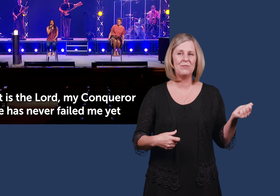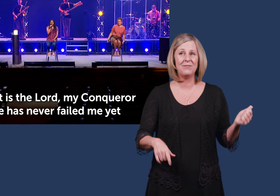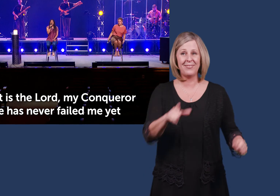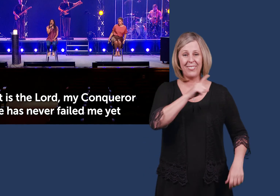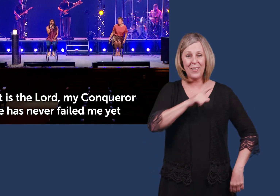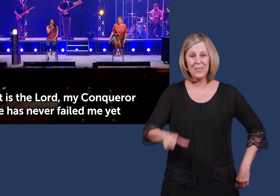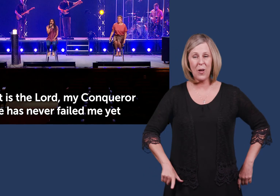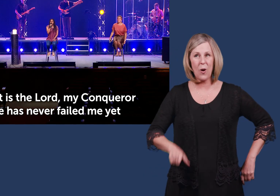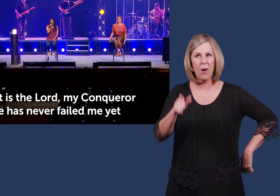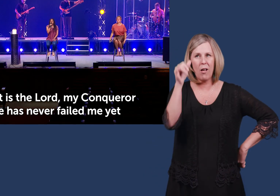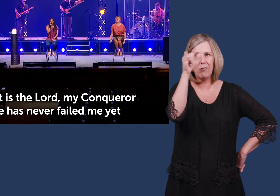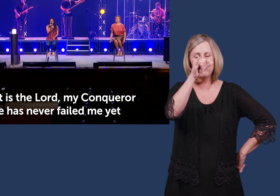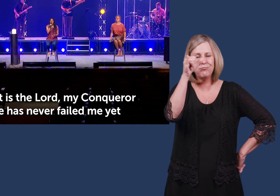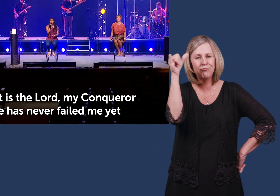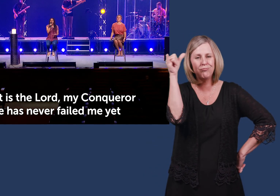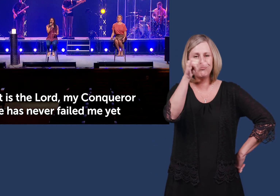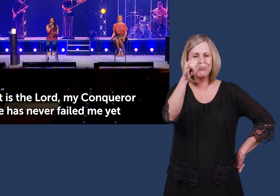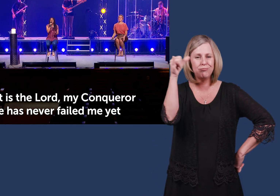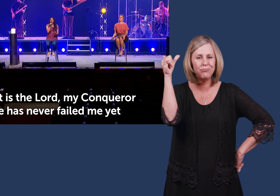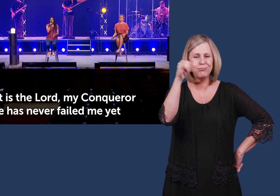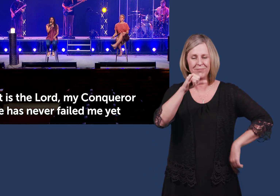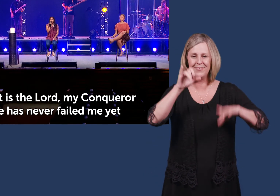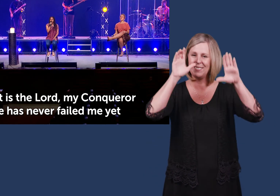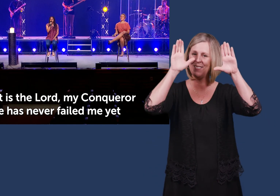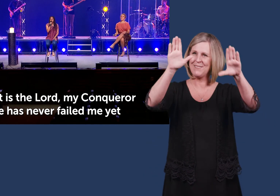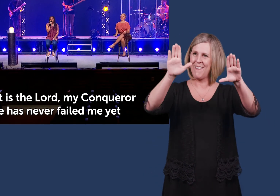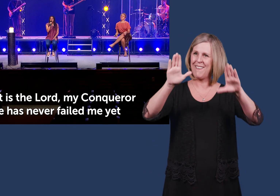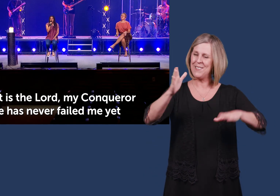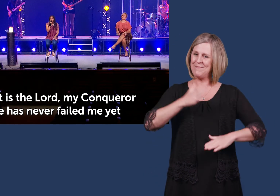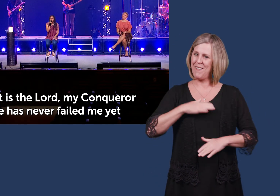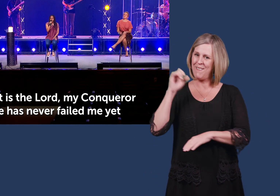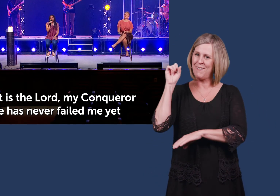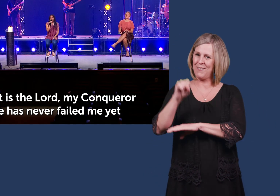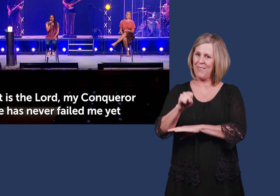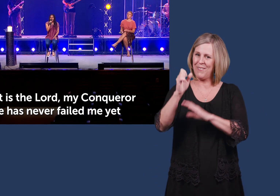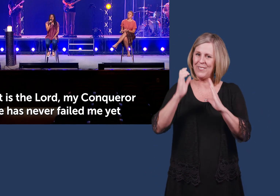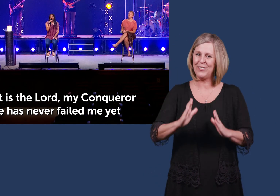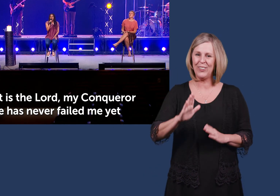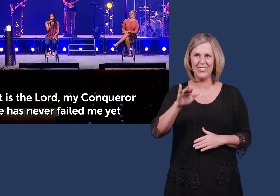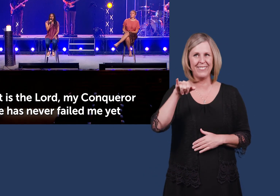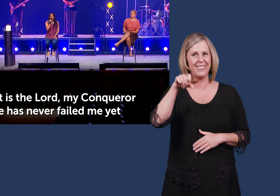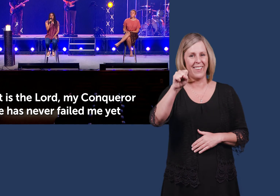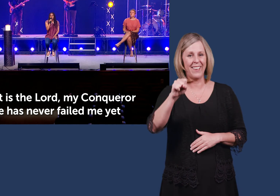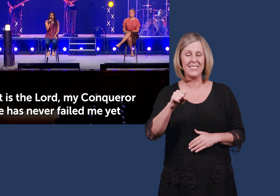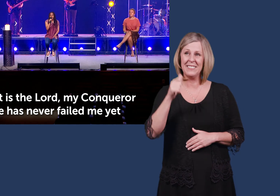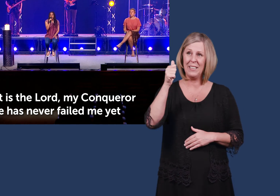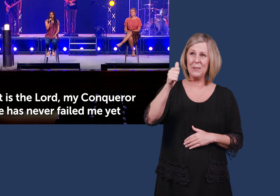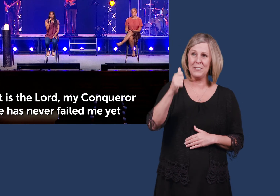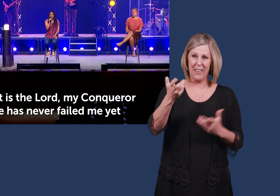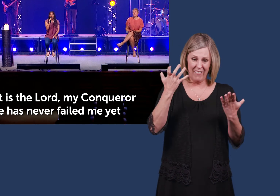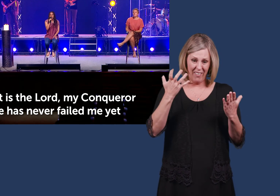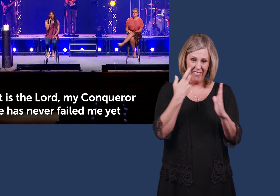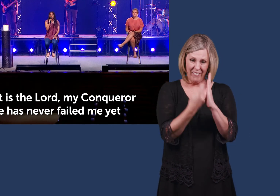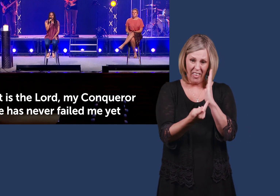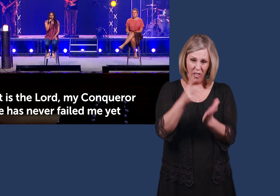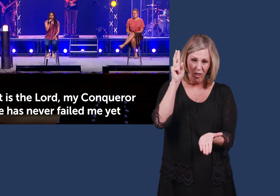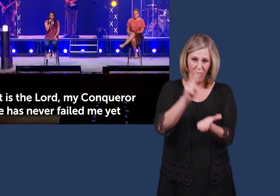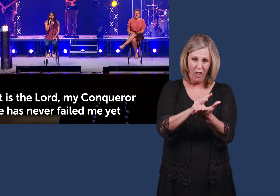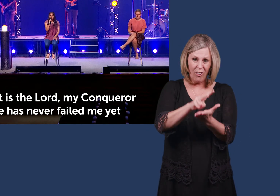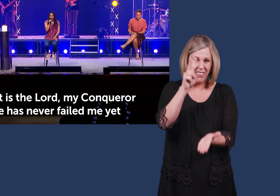Great is the Lord, my conqueror. He has never failed me